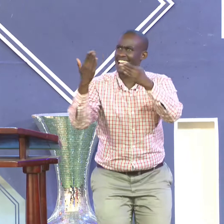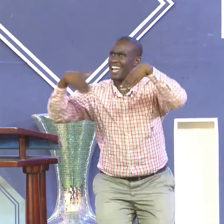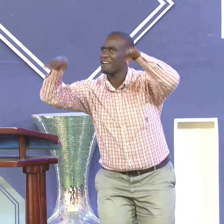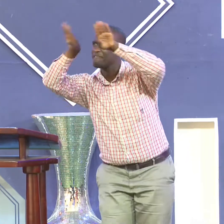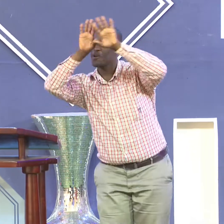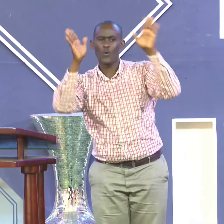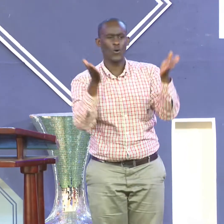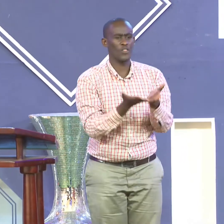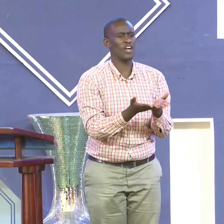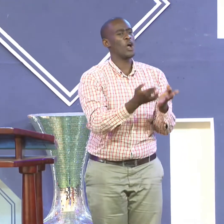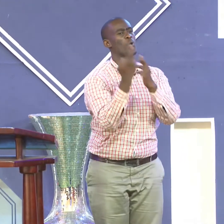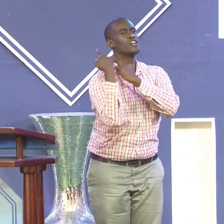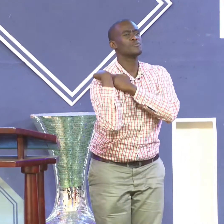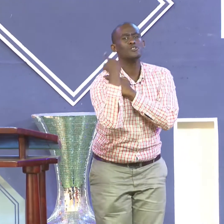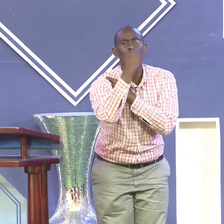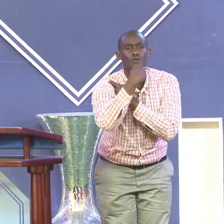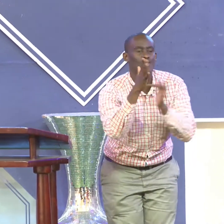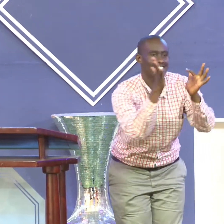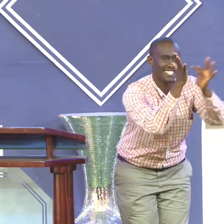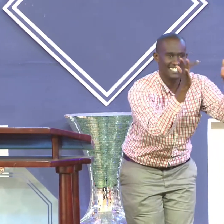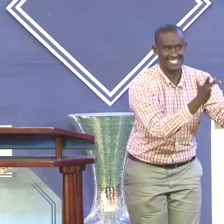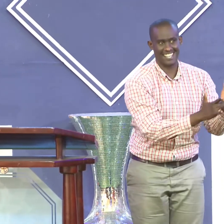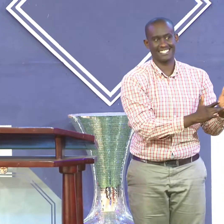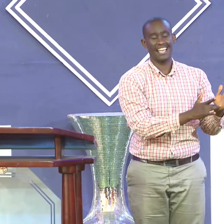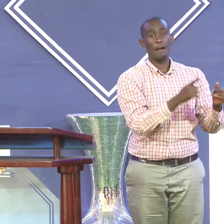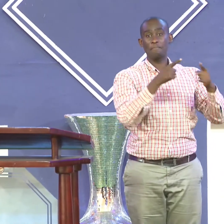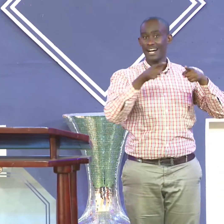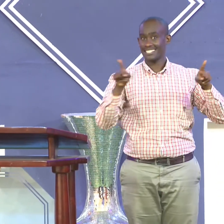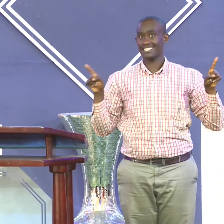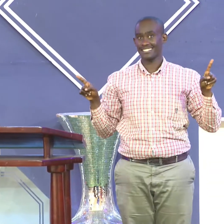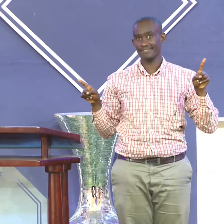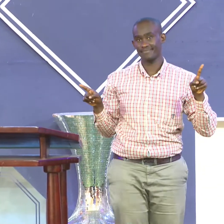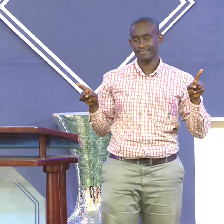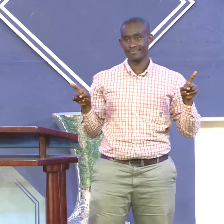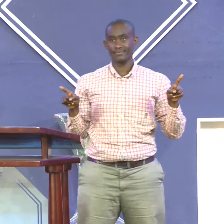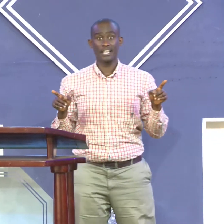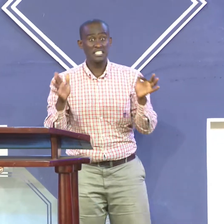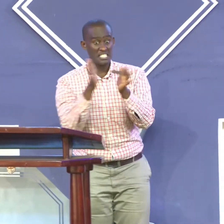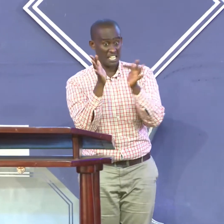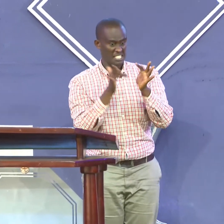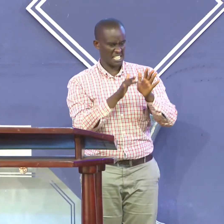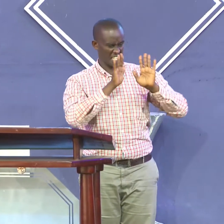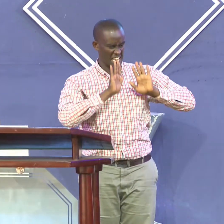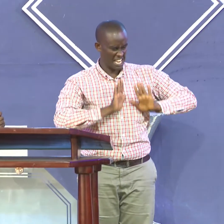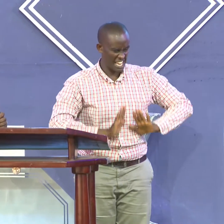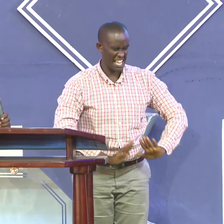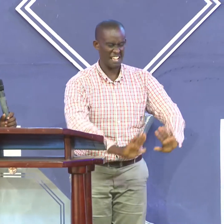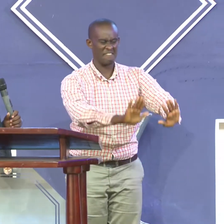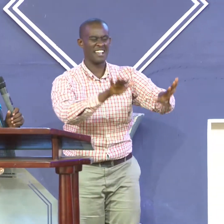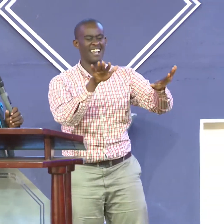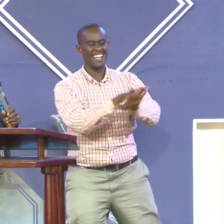on earth, it was created for him. But he left all those